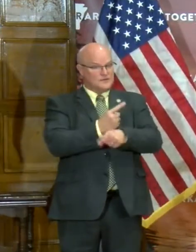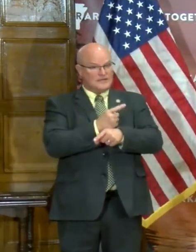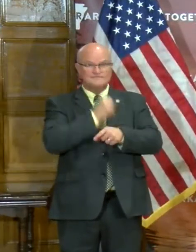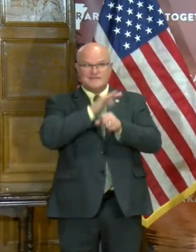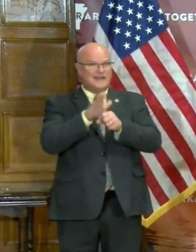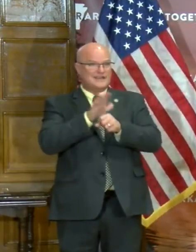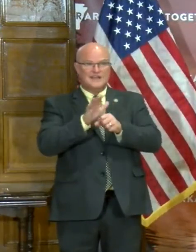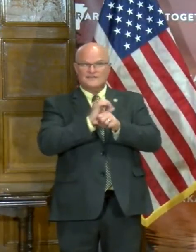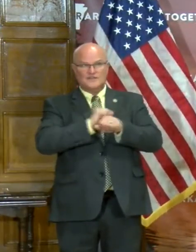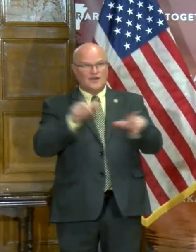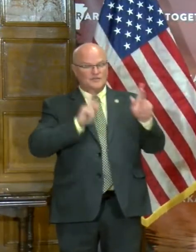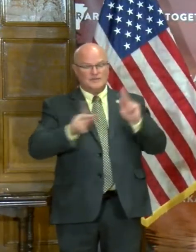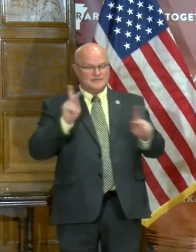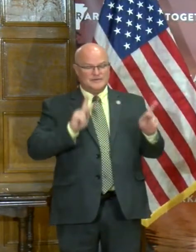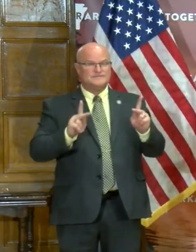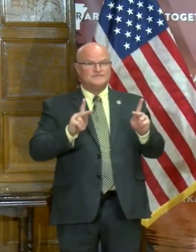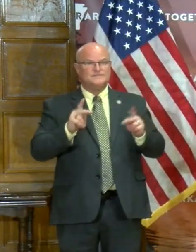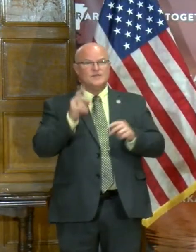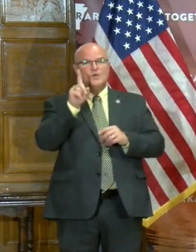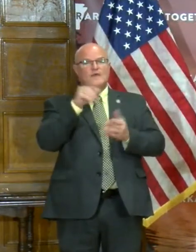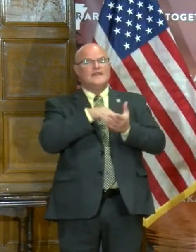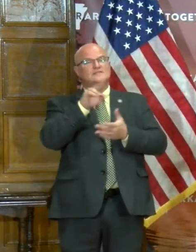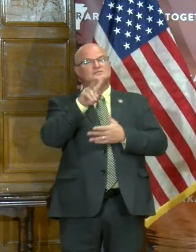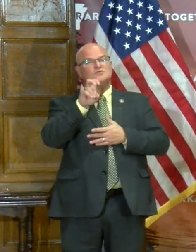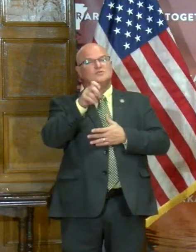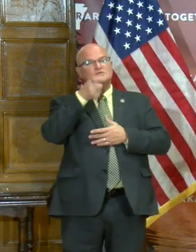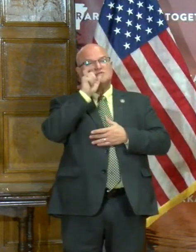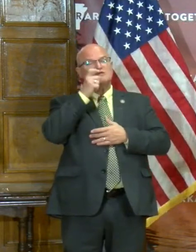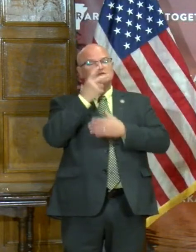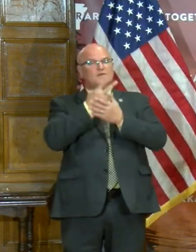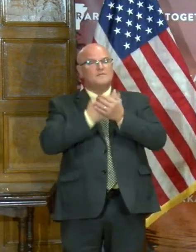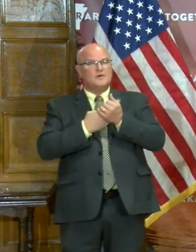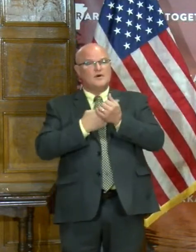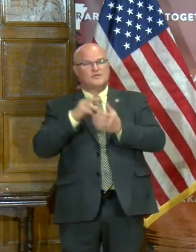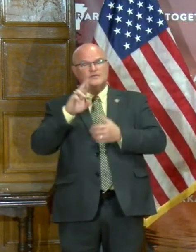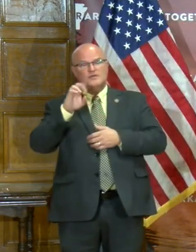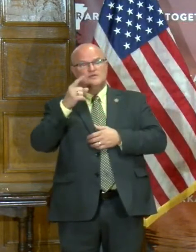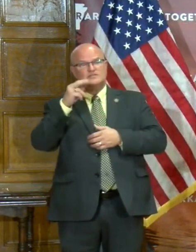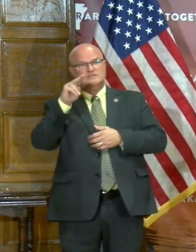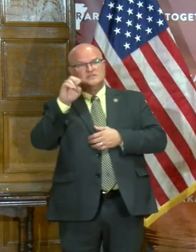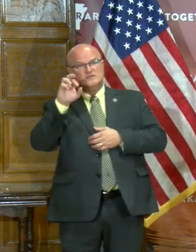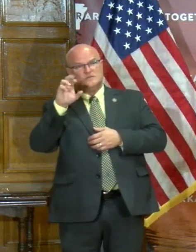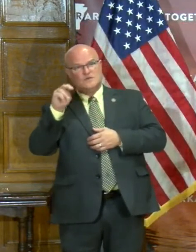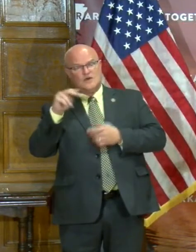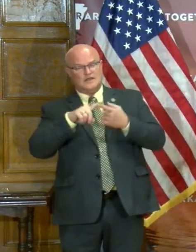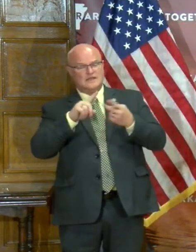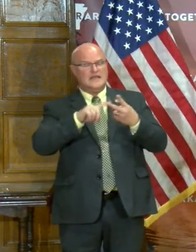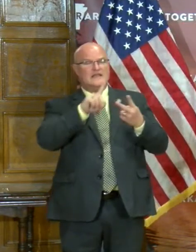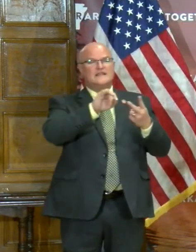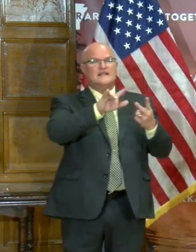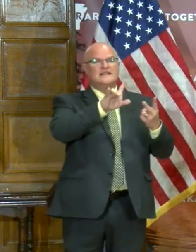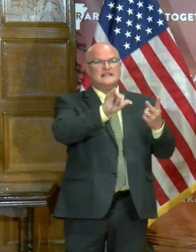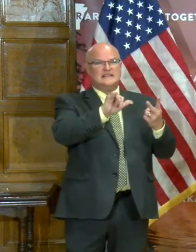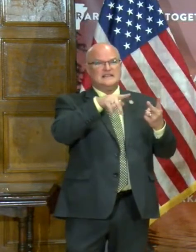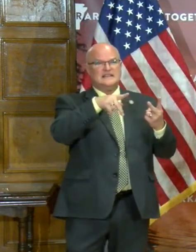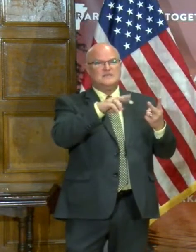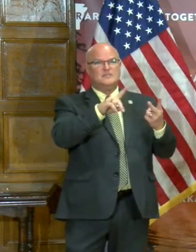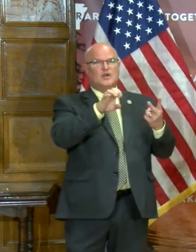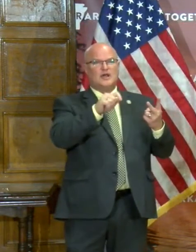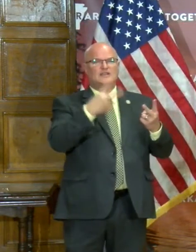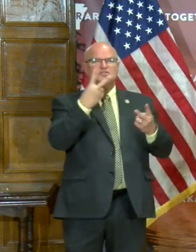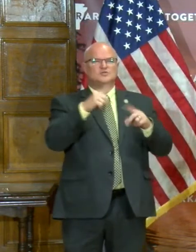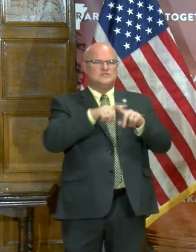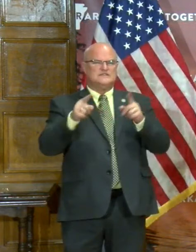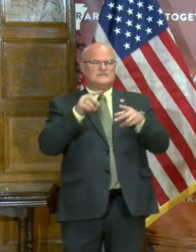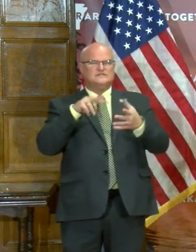that's not enough for everybody. That's 1,200 doses of both the Regeneron and the Lilly product. So there's two different products we're